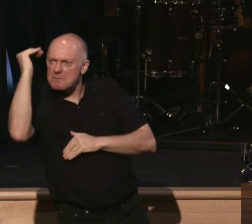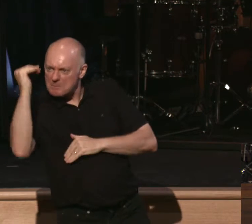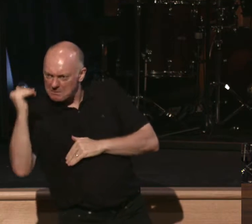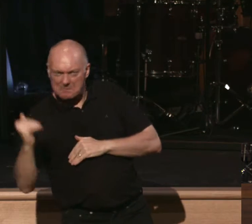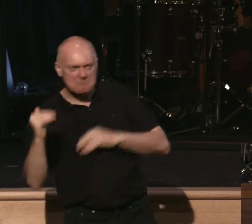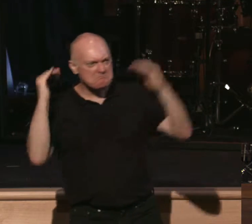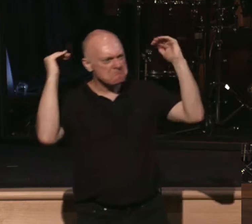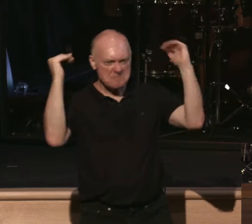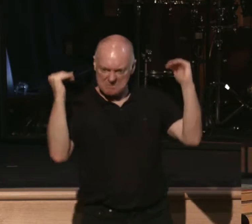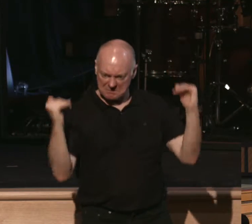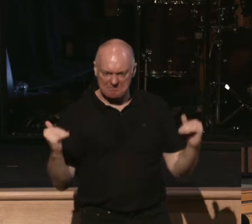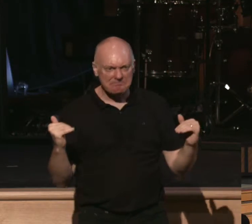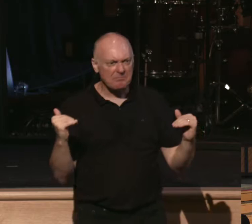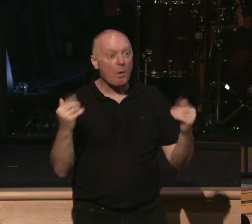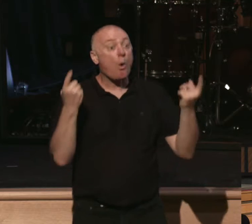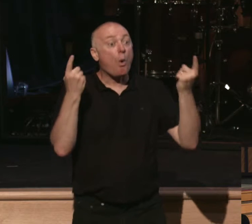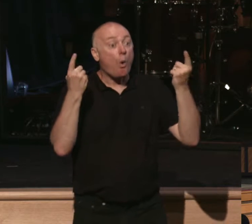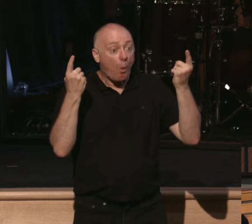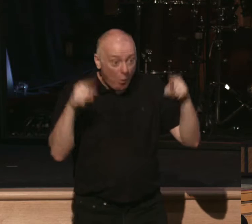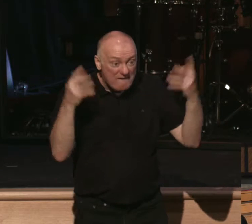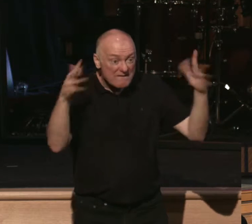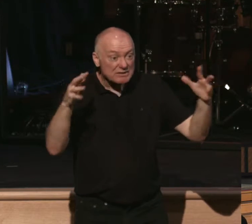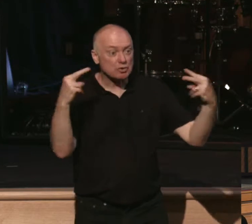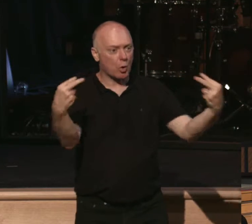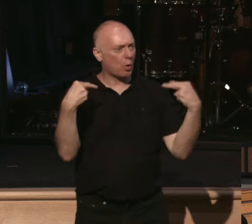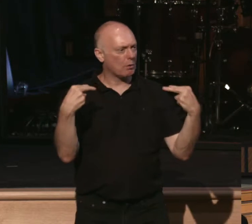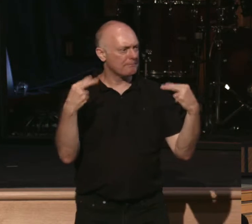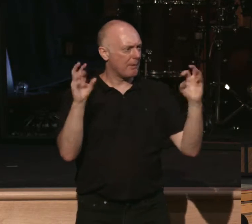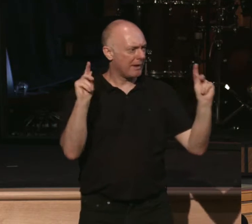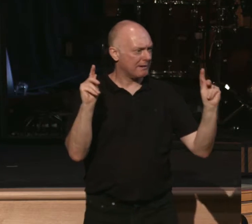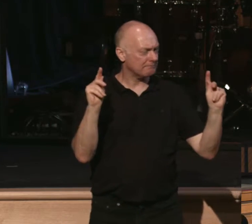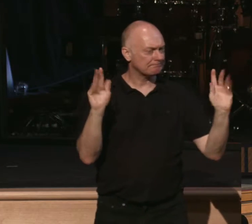Okay, and then if you could look up when you're done, that'd be fantastic.